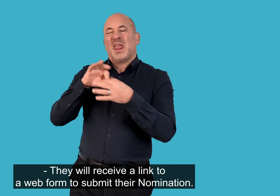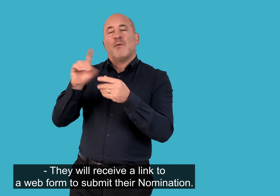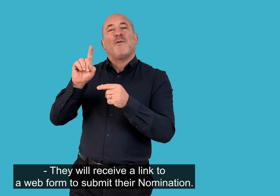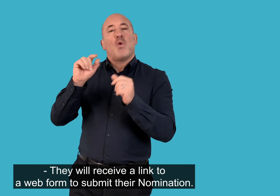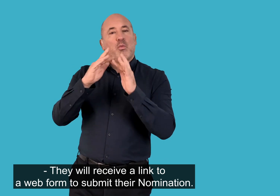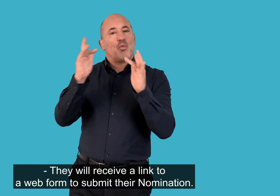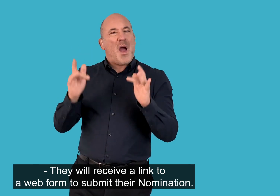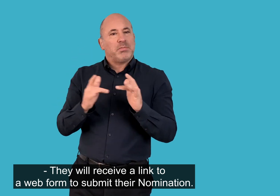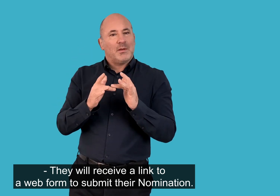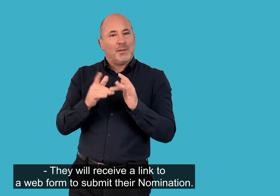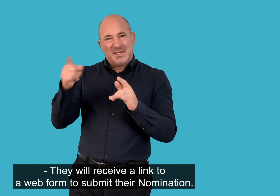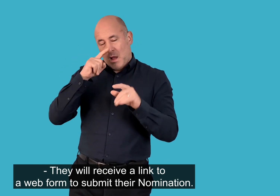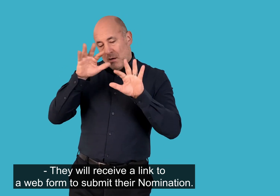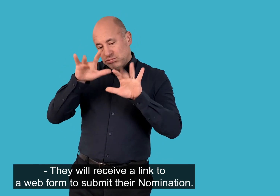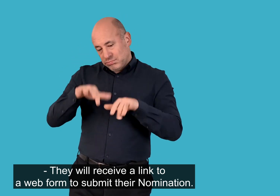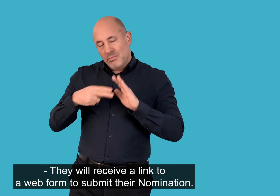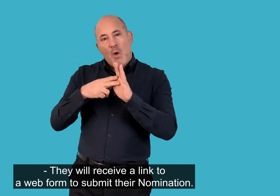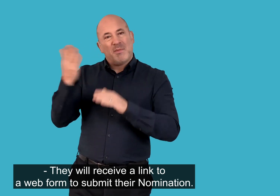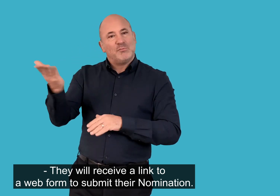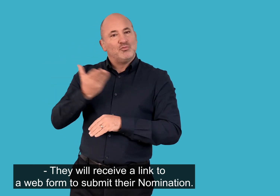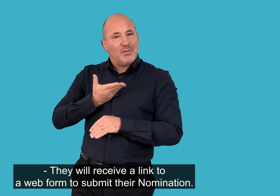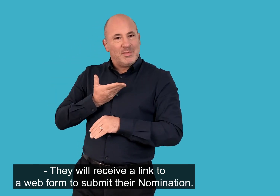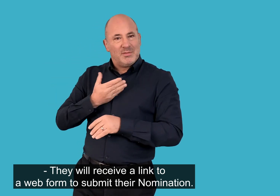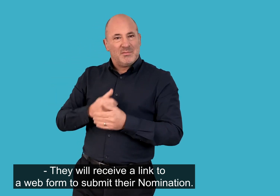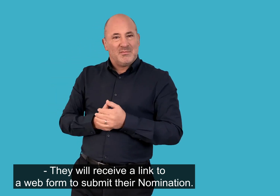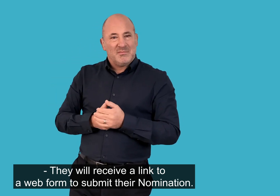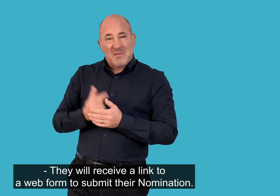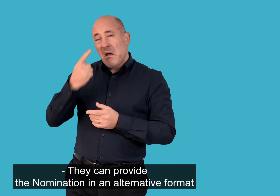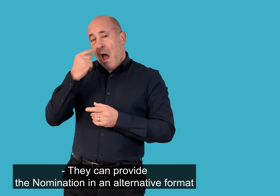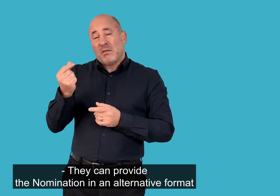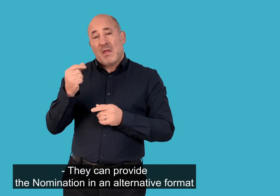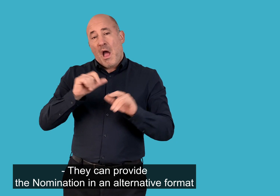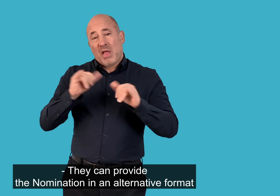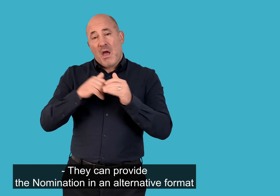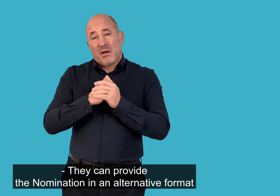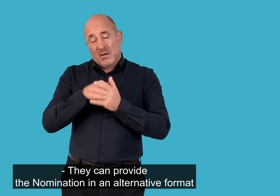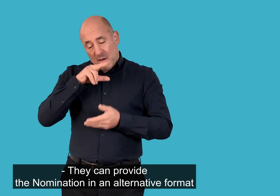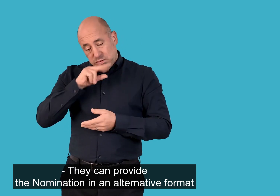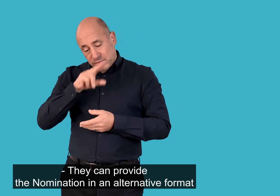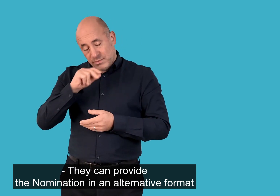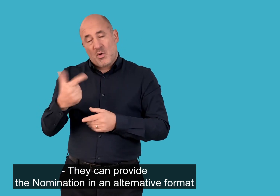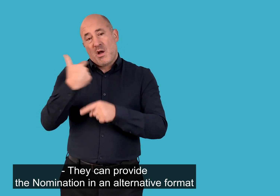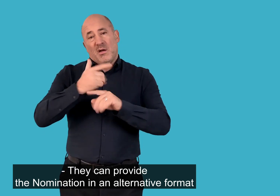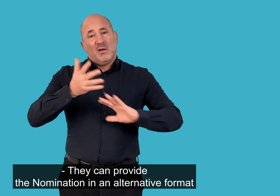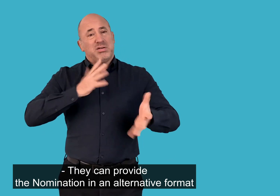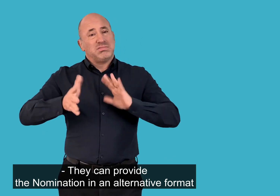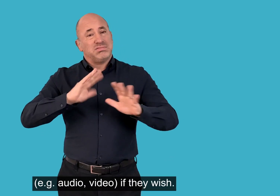They will receive a link to a web form to submit their nomination. They can provide the nomination in an